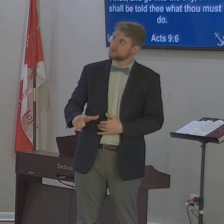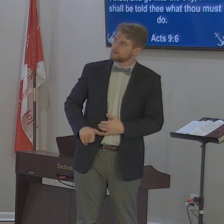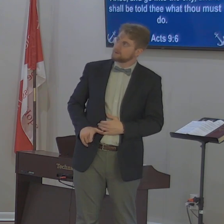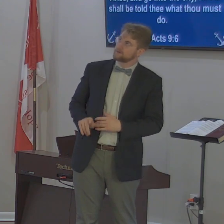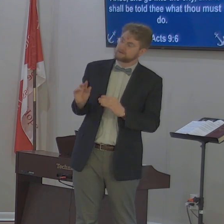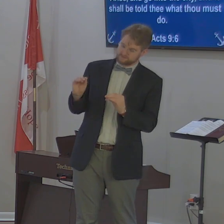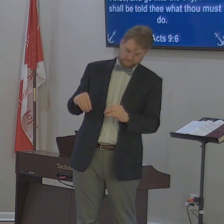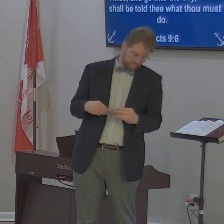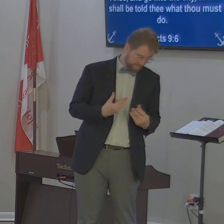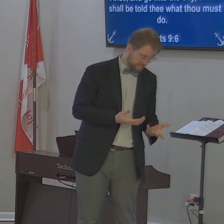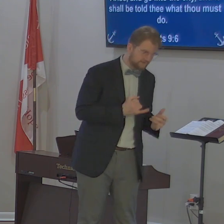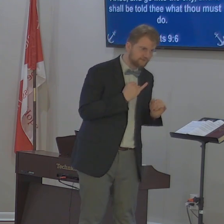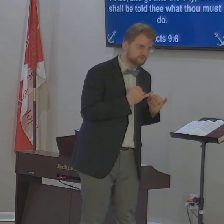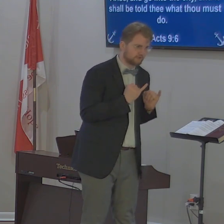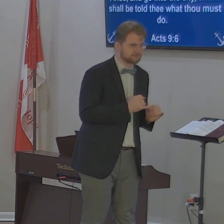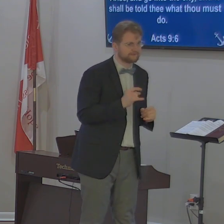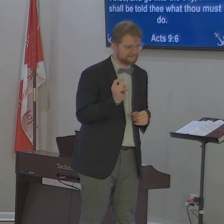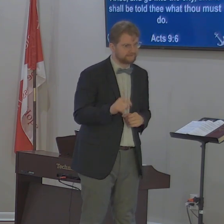instruction that's needed.